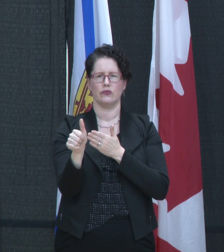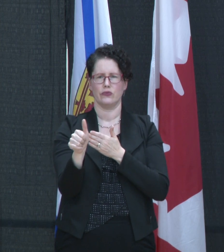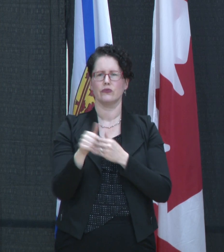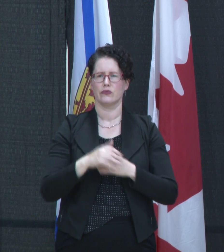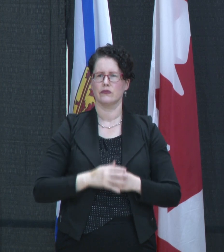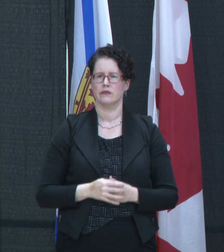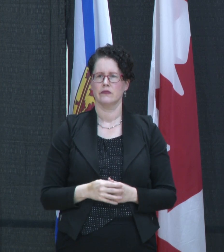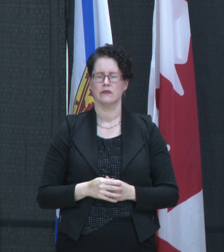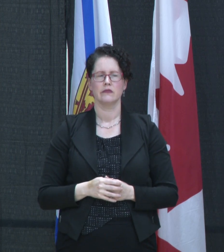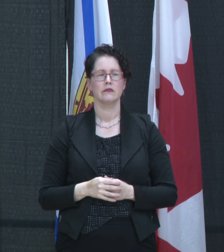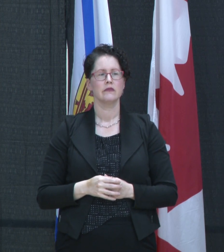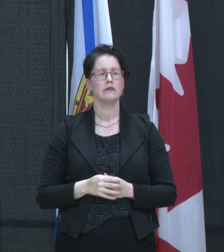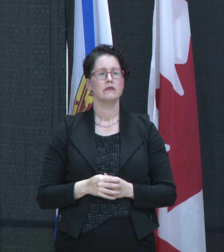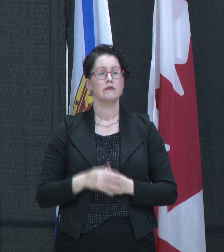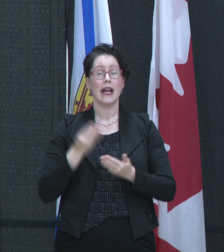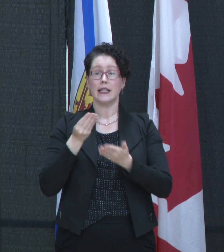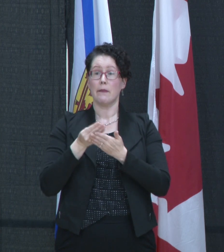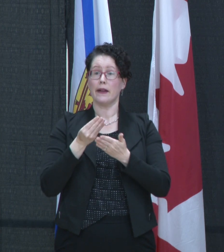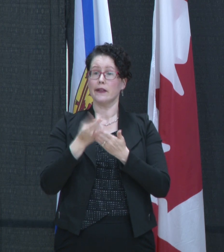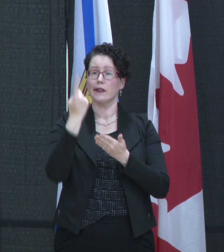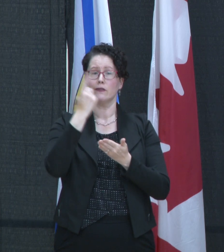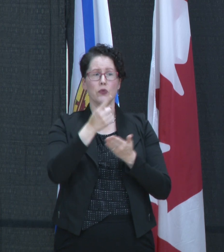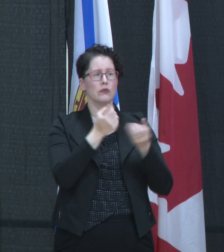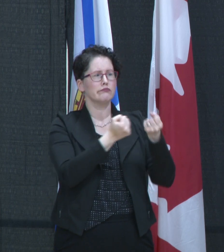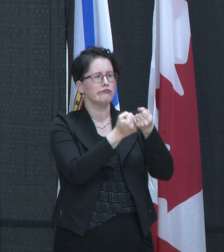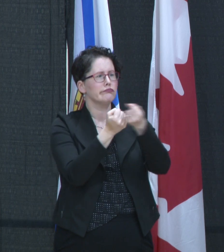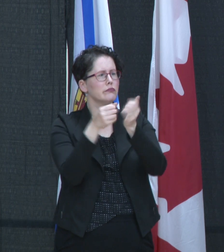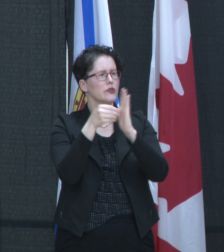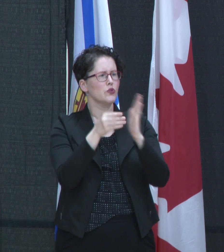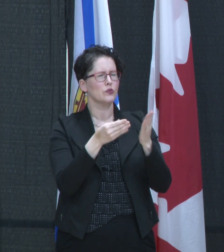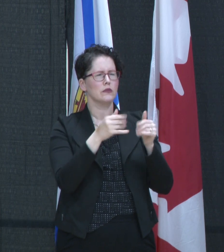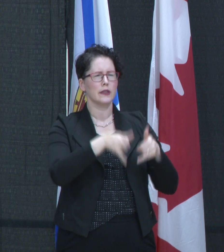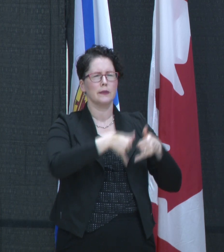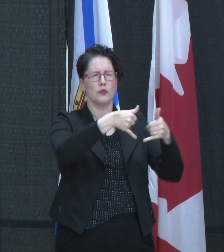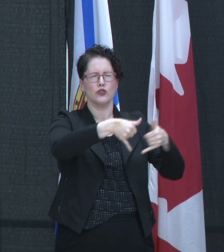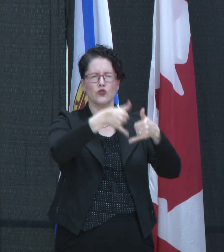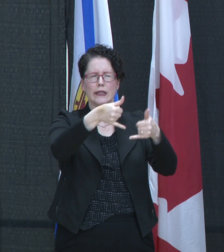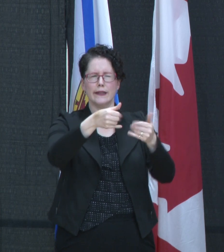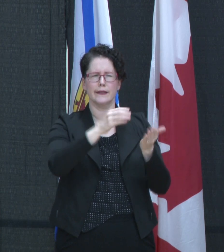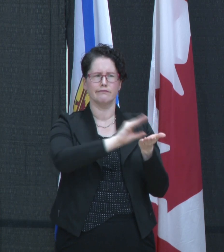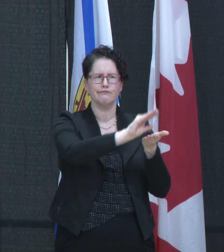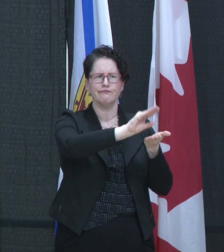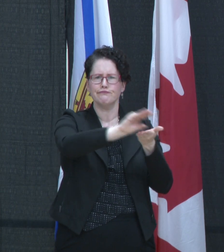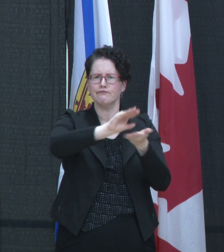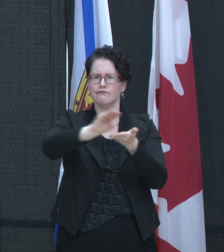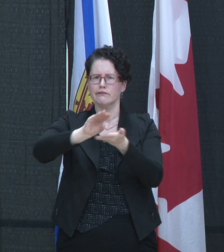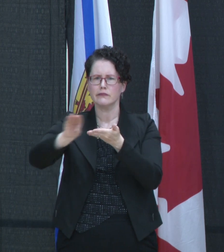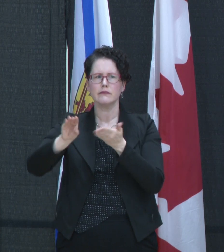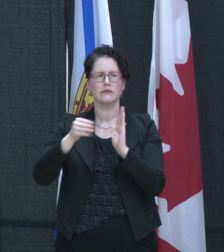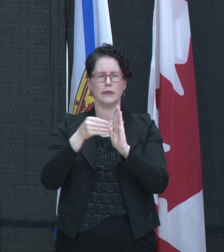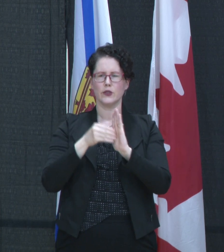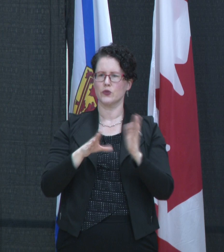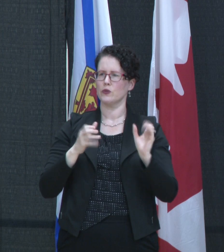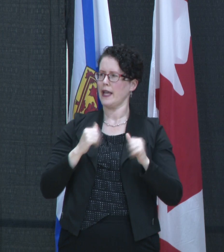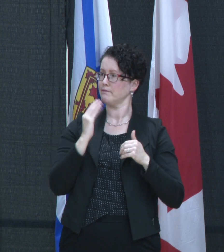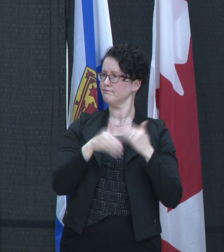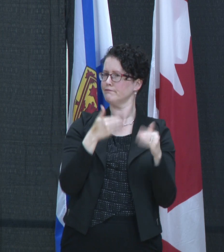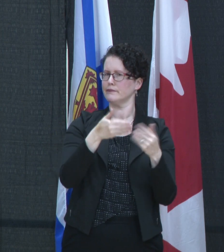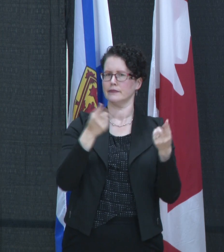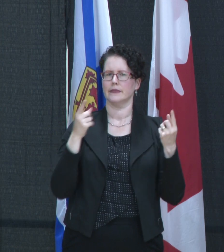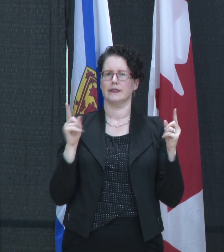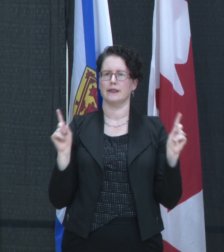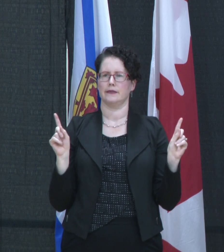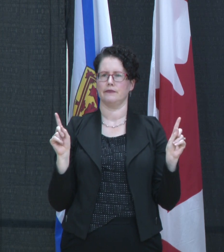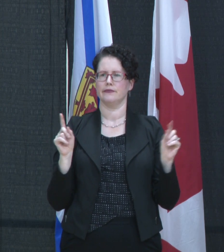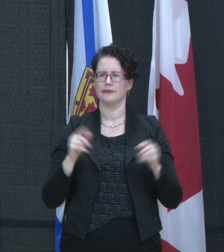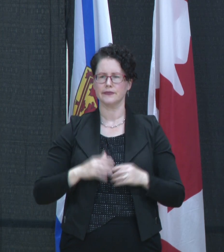to provide scholarships and bursaries and learning tools for our students to be successful. And a couple of months ago, we